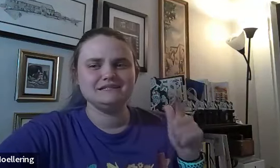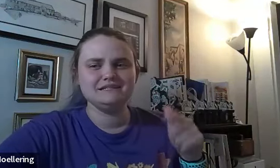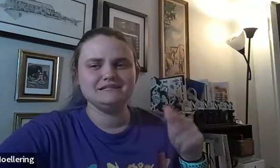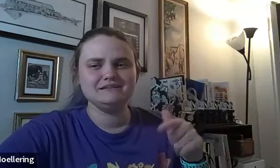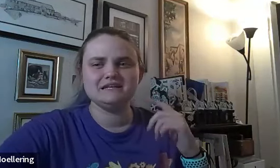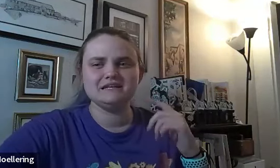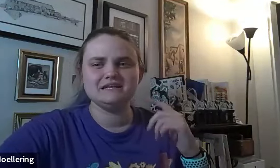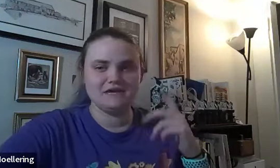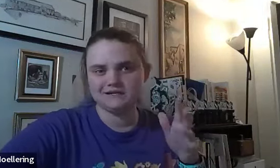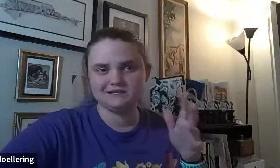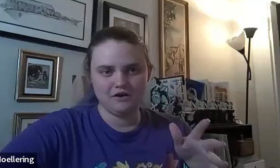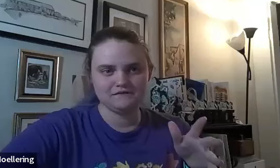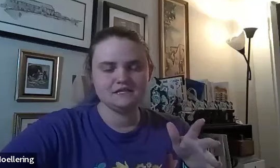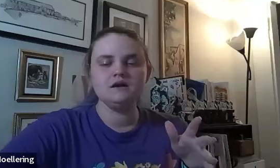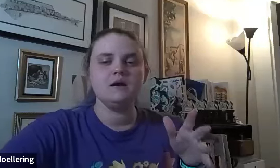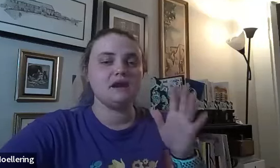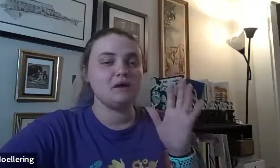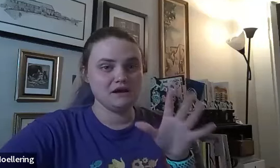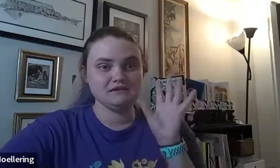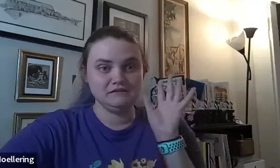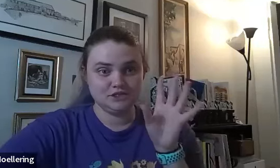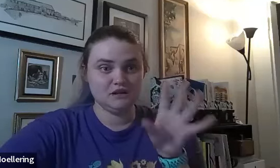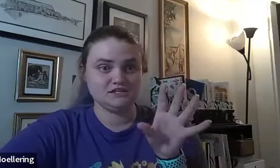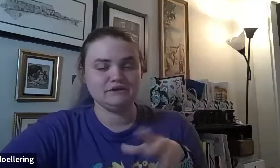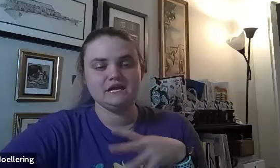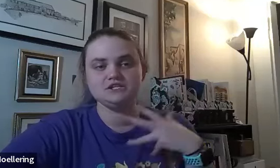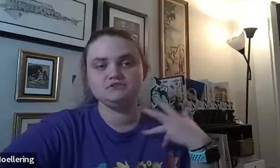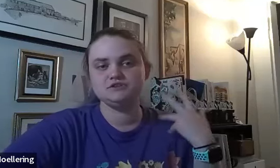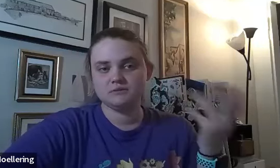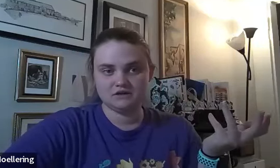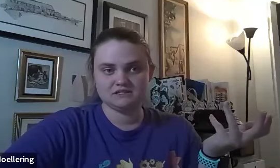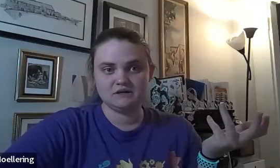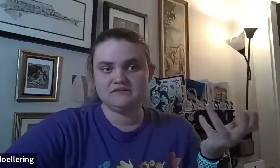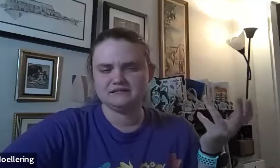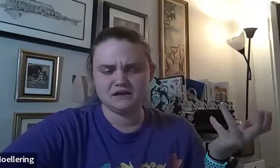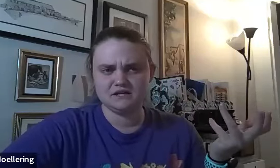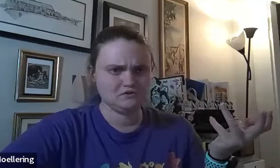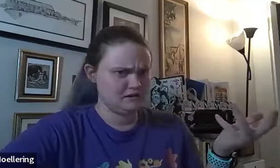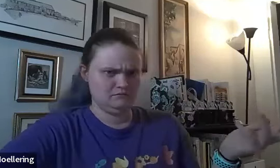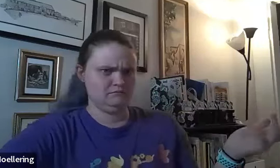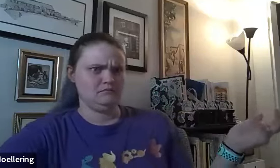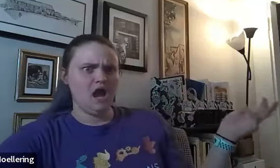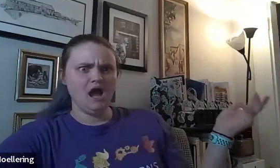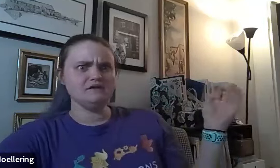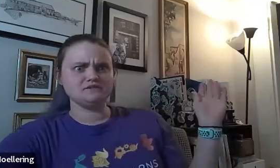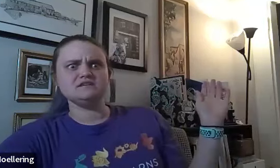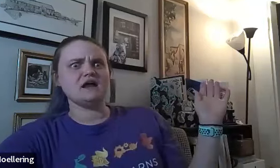see this every now and then, not as often, but I want to let you guys know in case you do come across someone and they sign it and you're like, I've never seen that